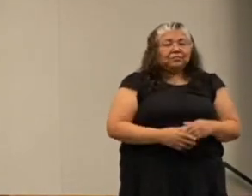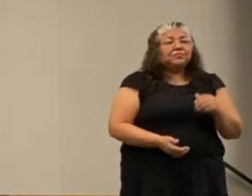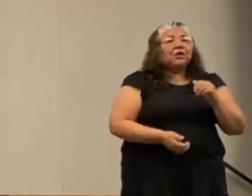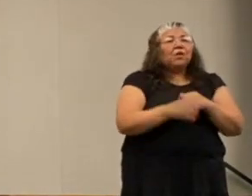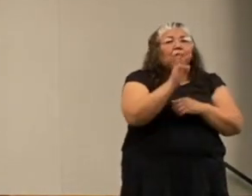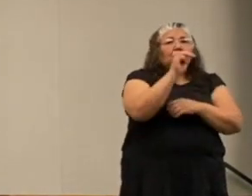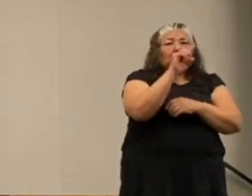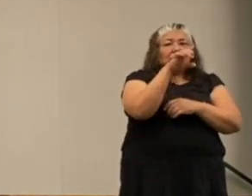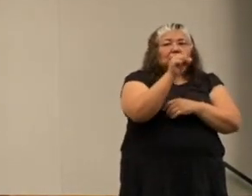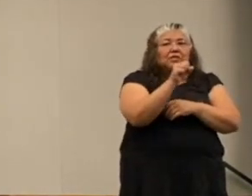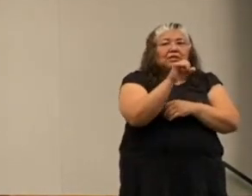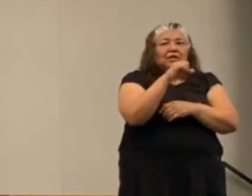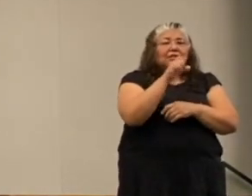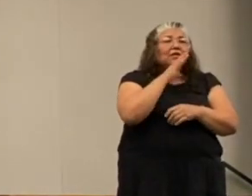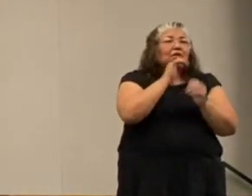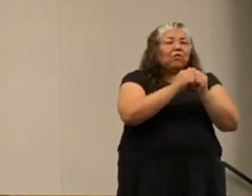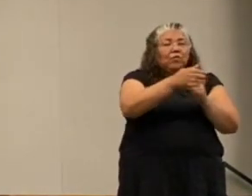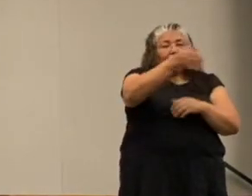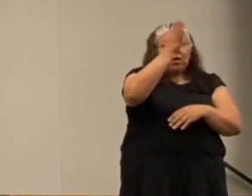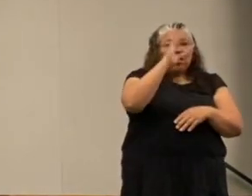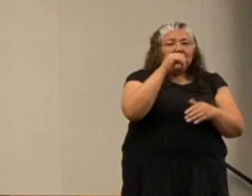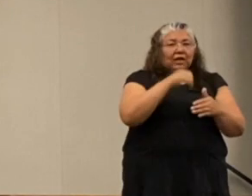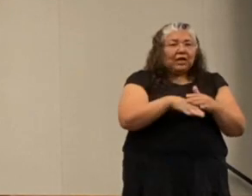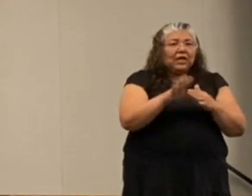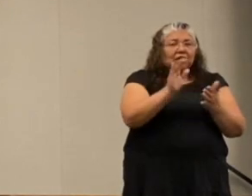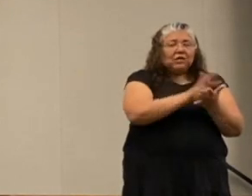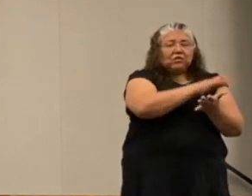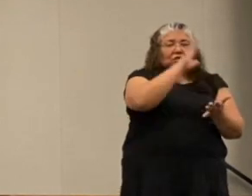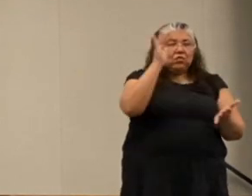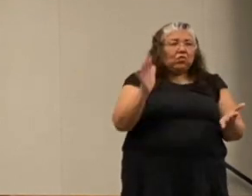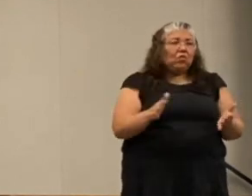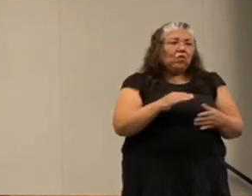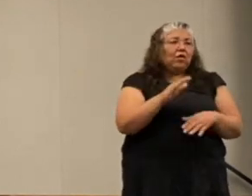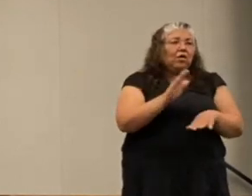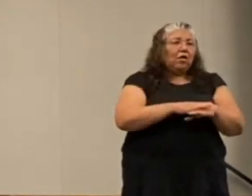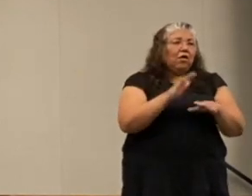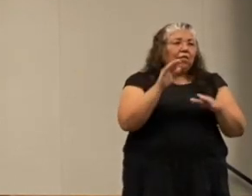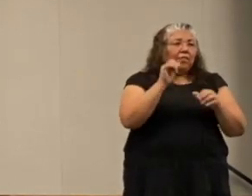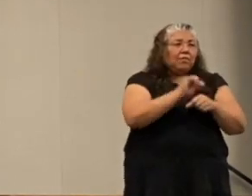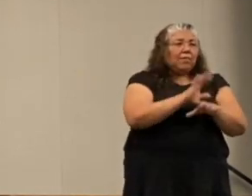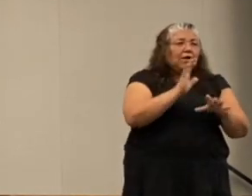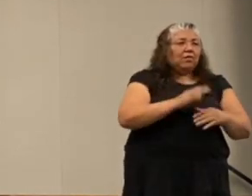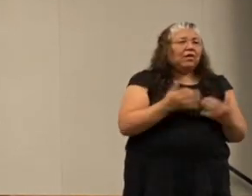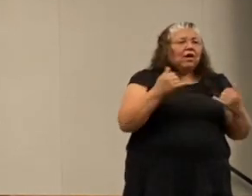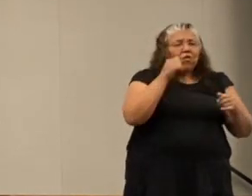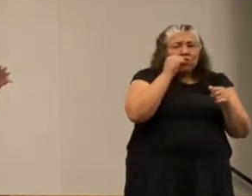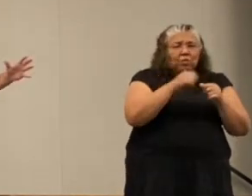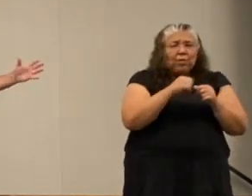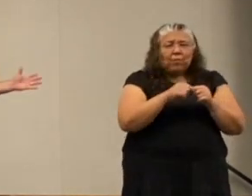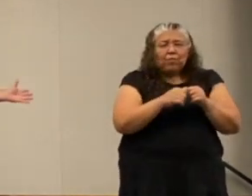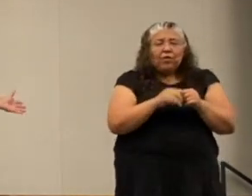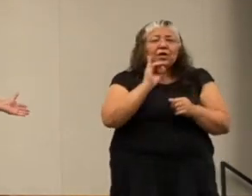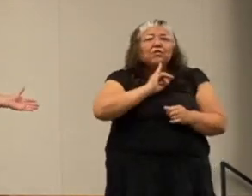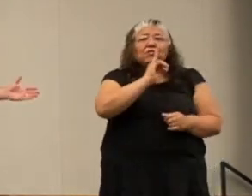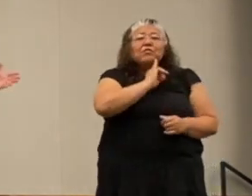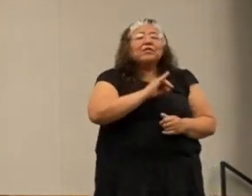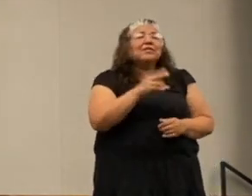Moses is talking to God in his glory at the top of the mountain. Remember, Israelites